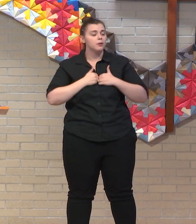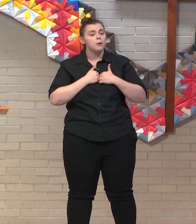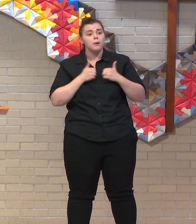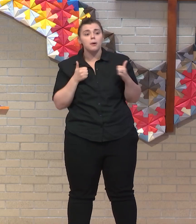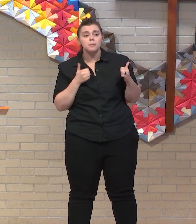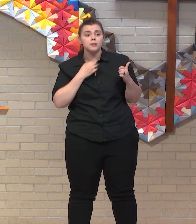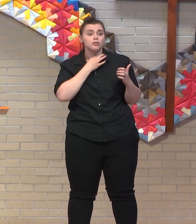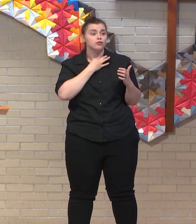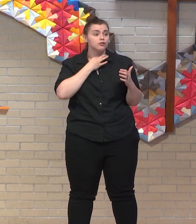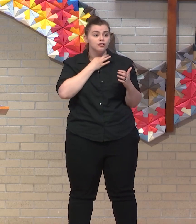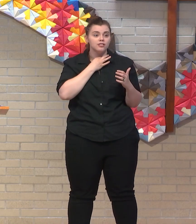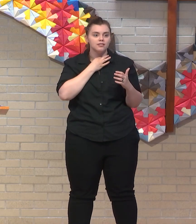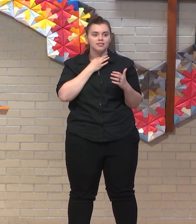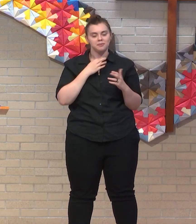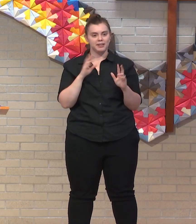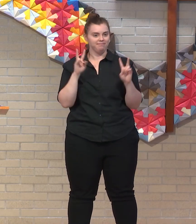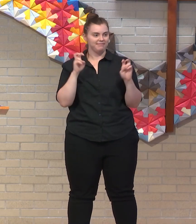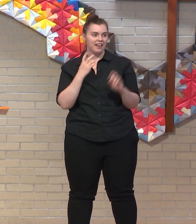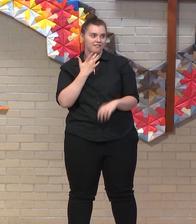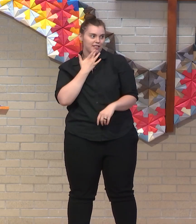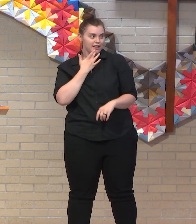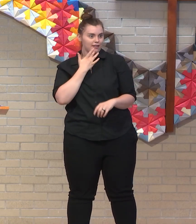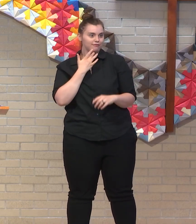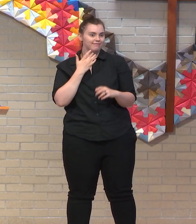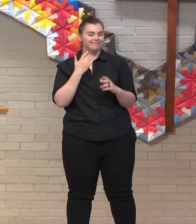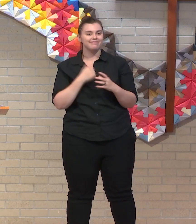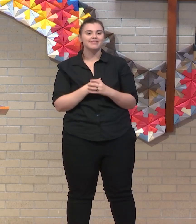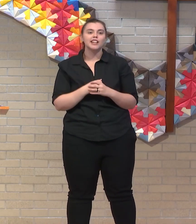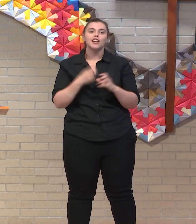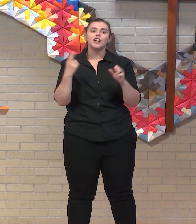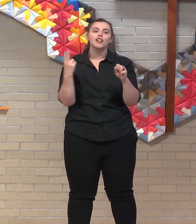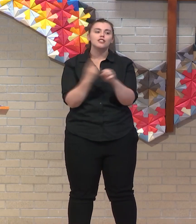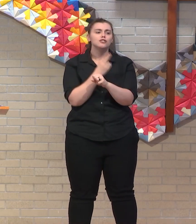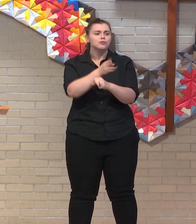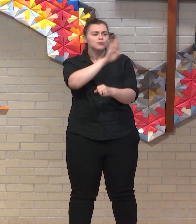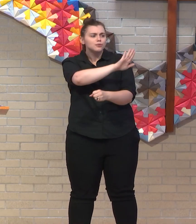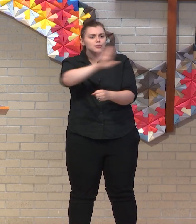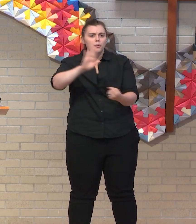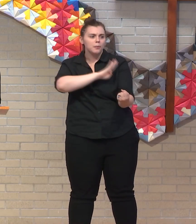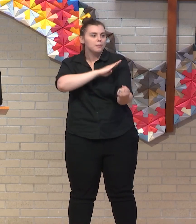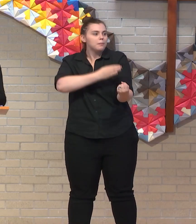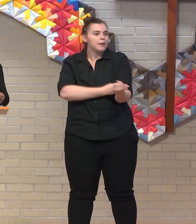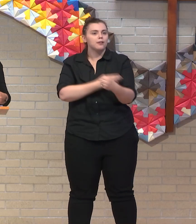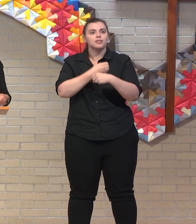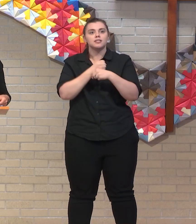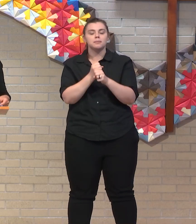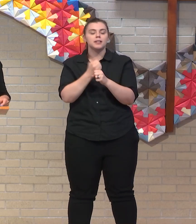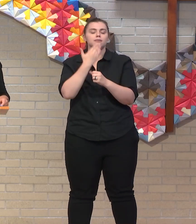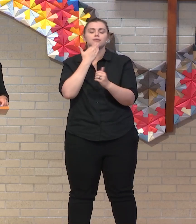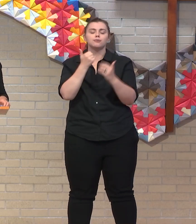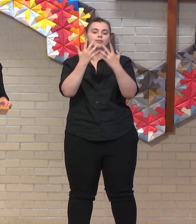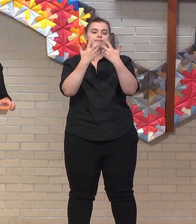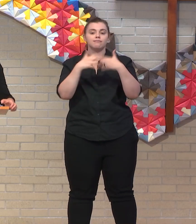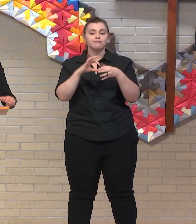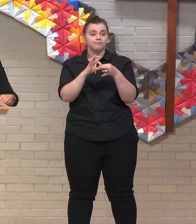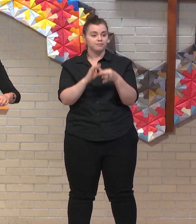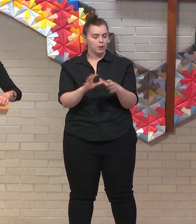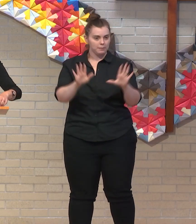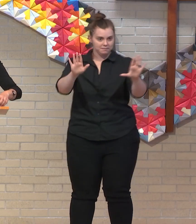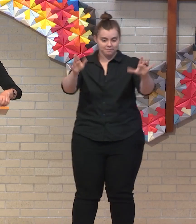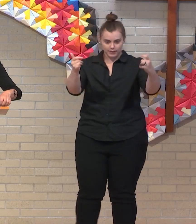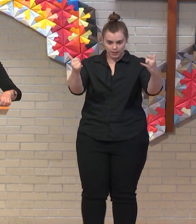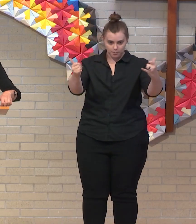be curious, be flavorful. Use your superpowers to create sweet synergy. And